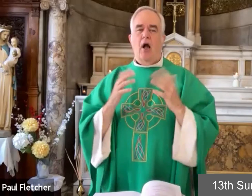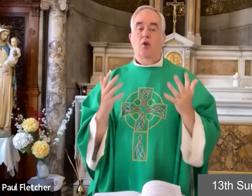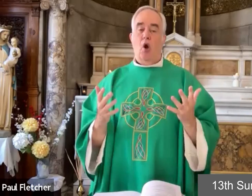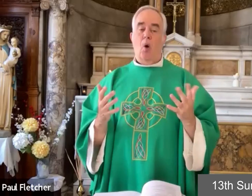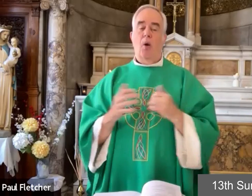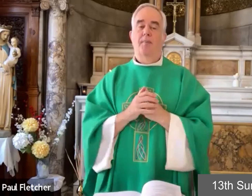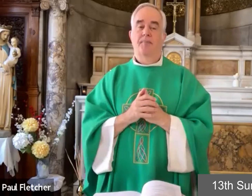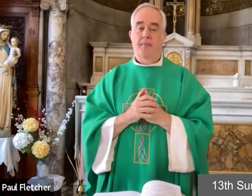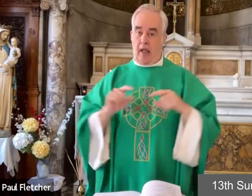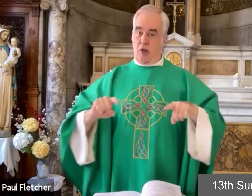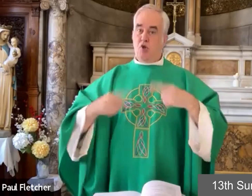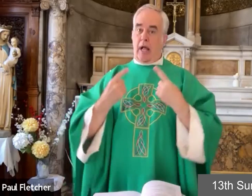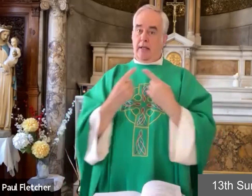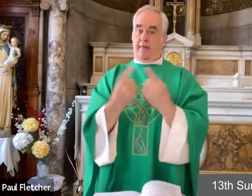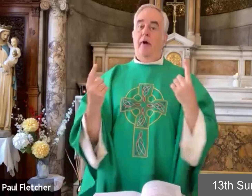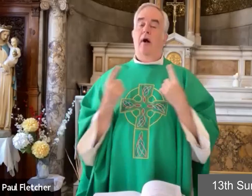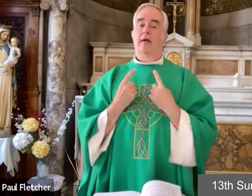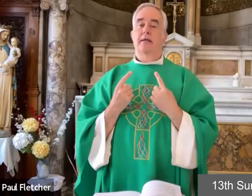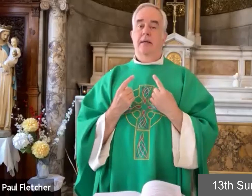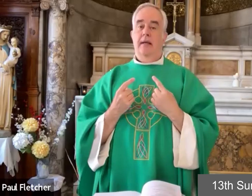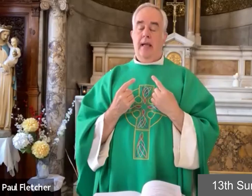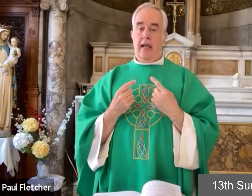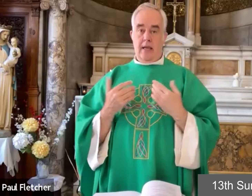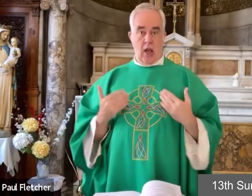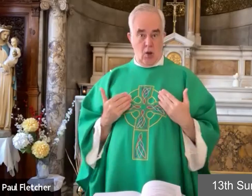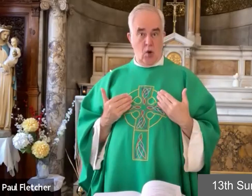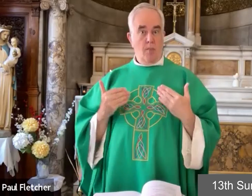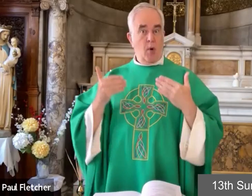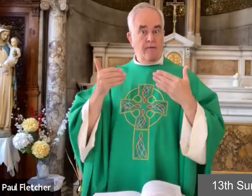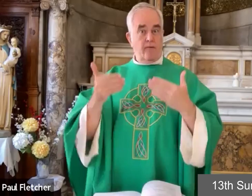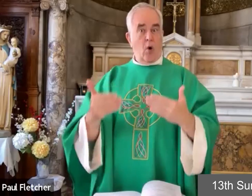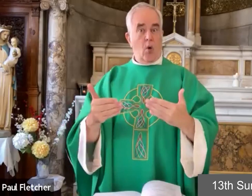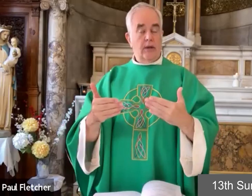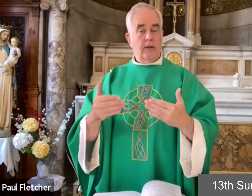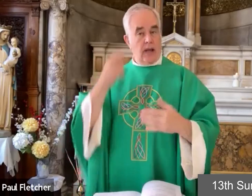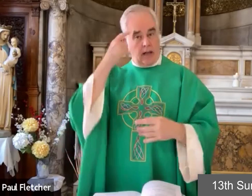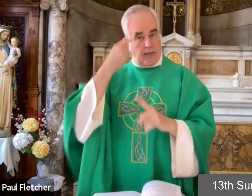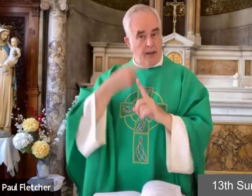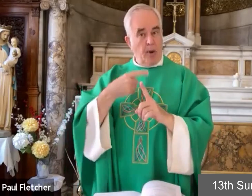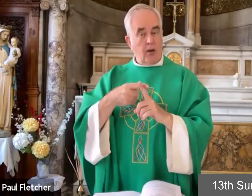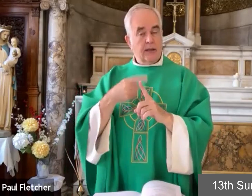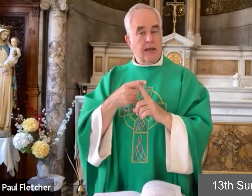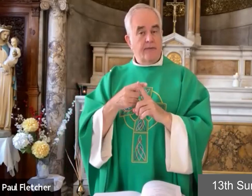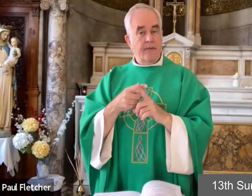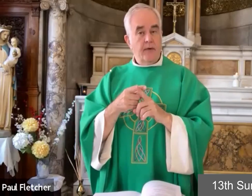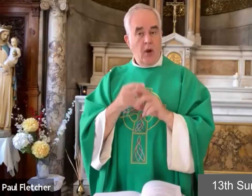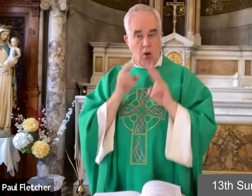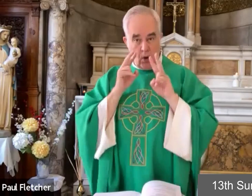So, the challenge for us is to move forward, to be positive, to